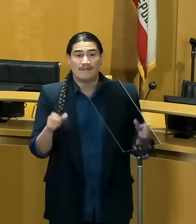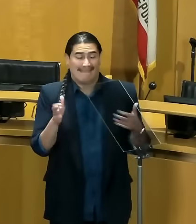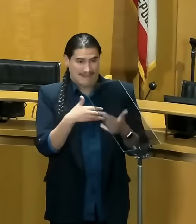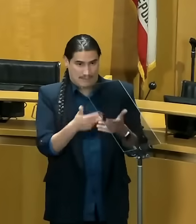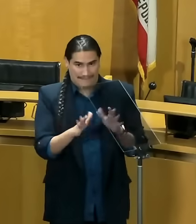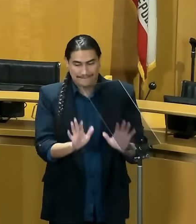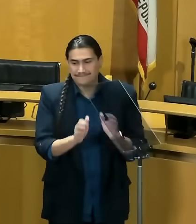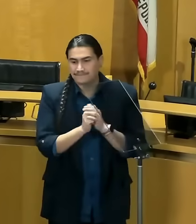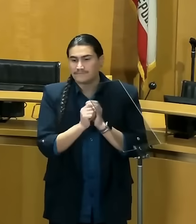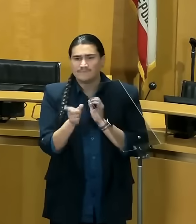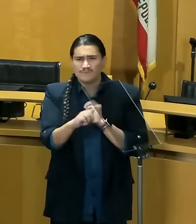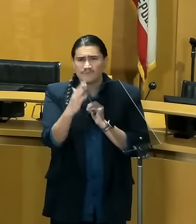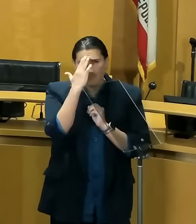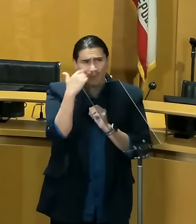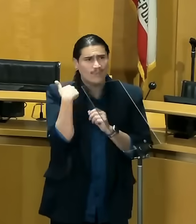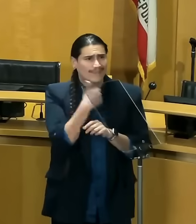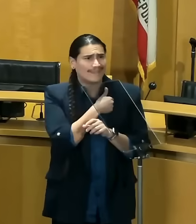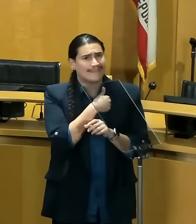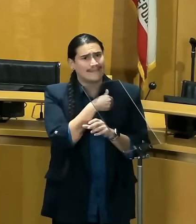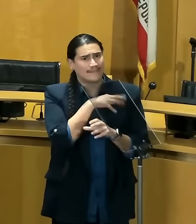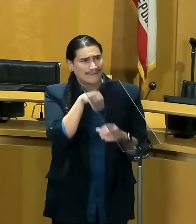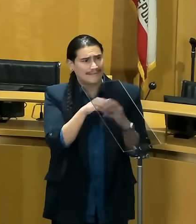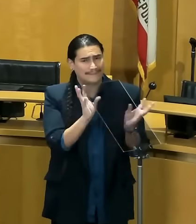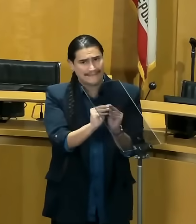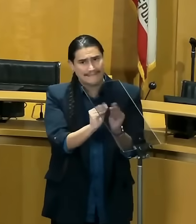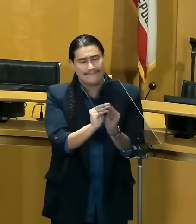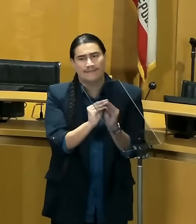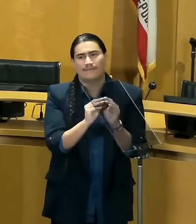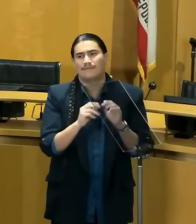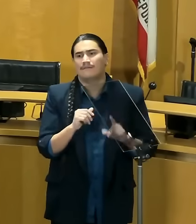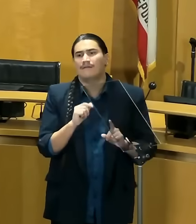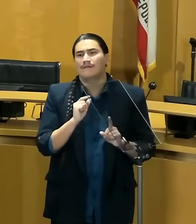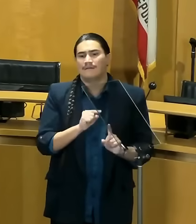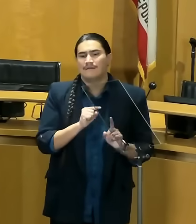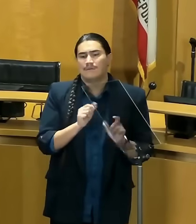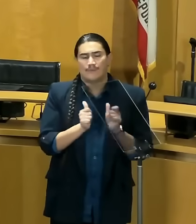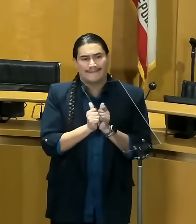Anyway, you know, we were in a meeting with the